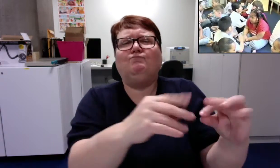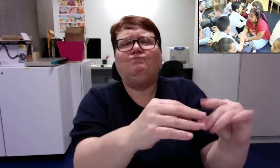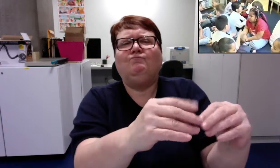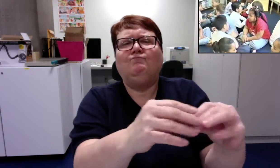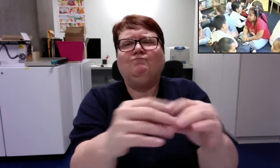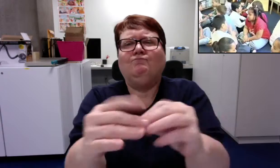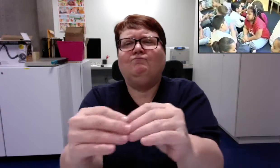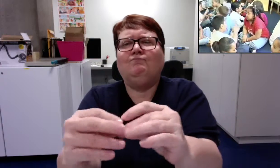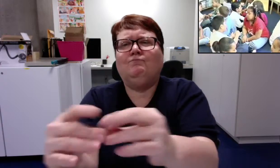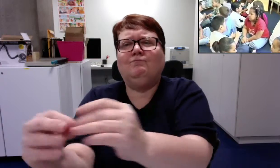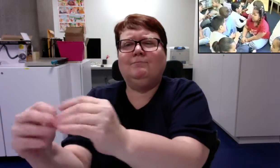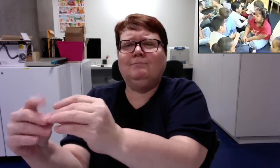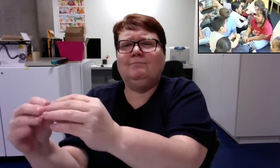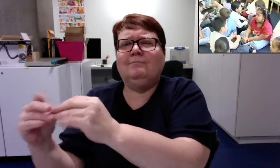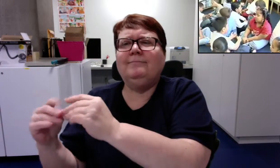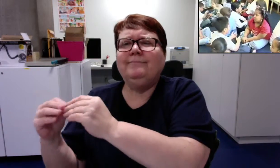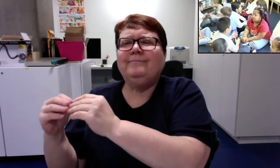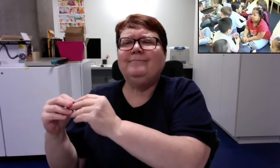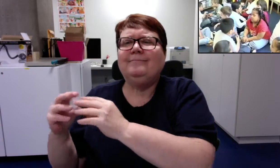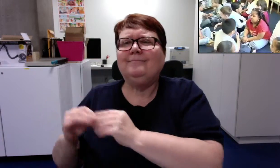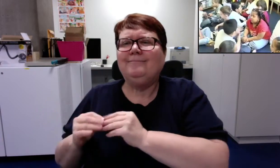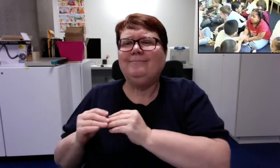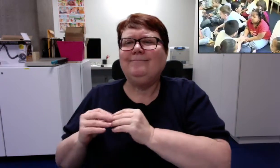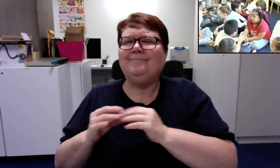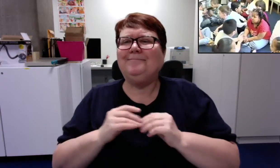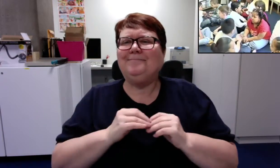a broom's bristle